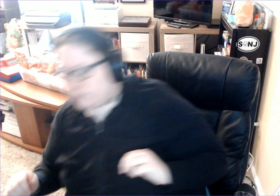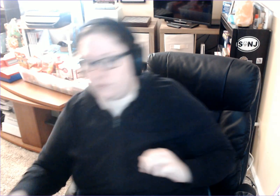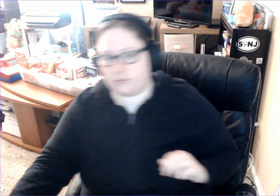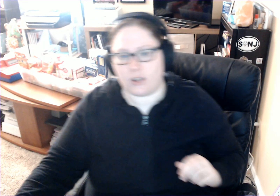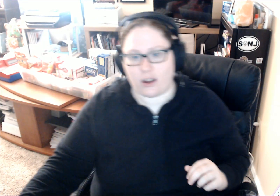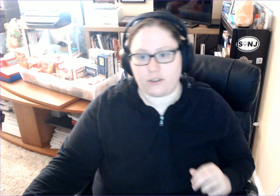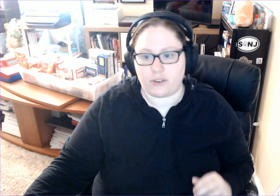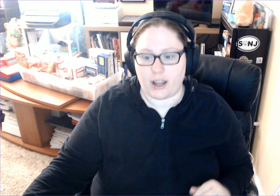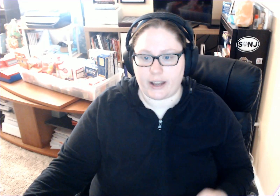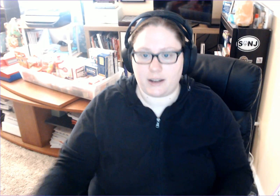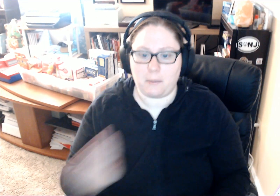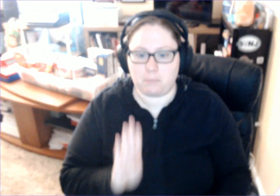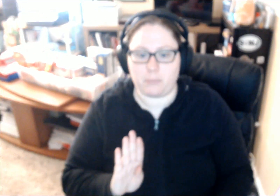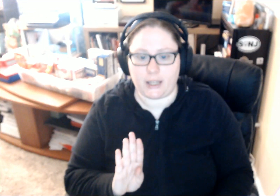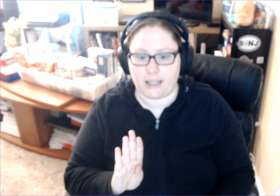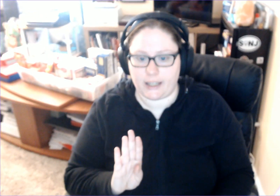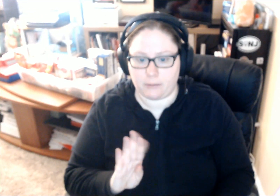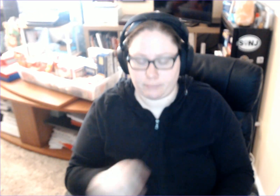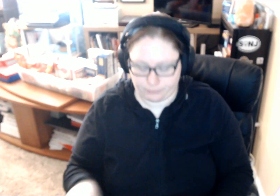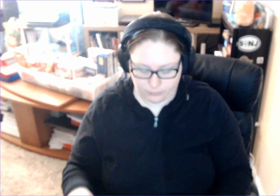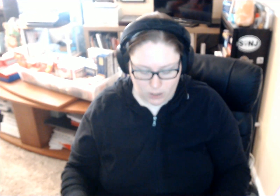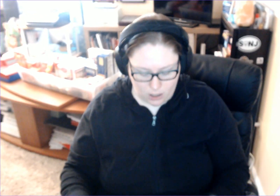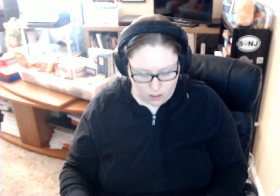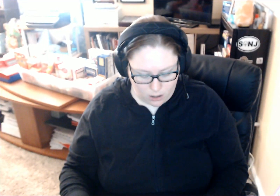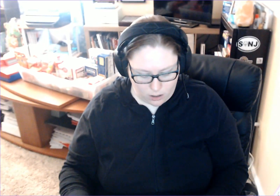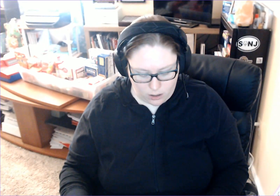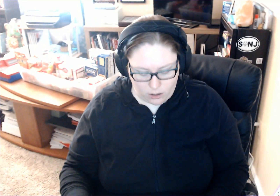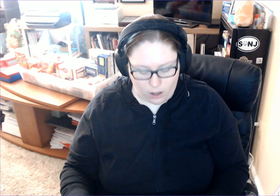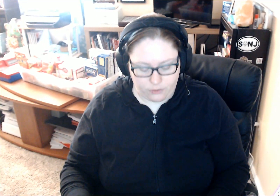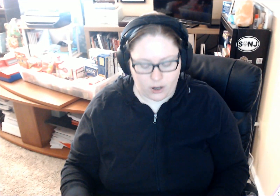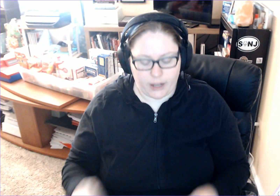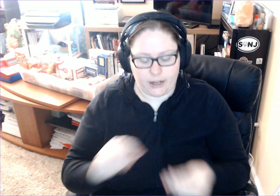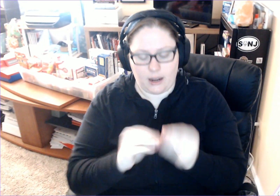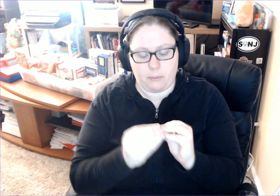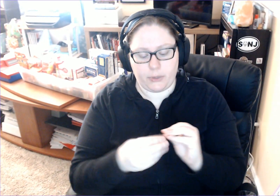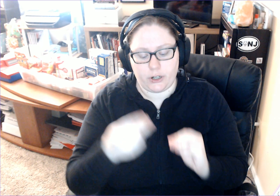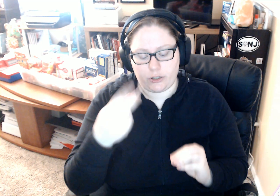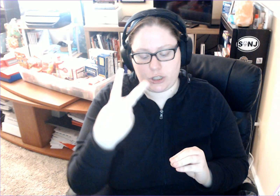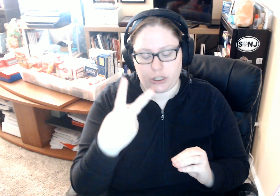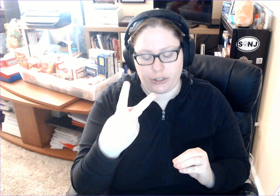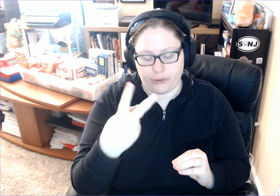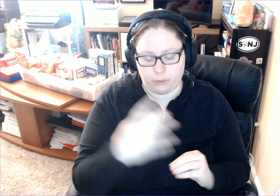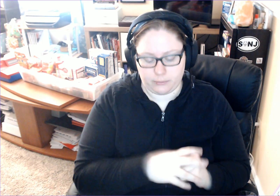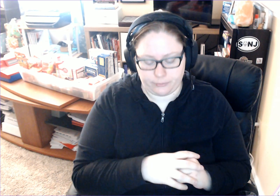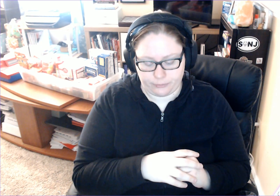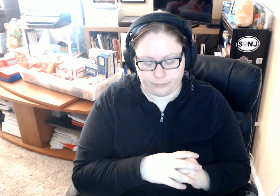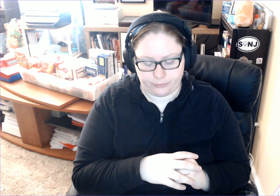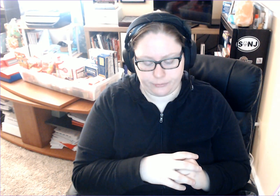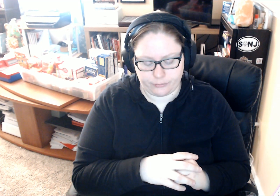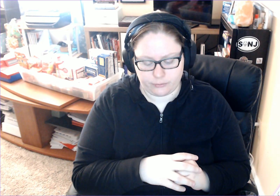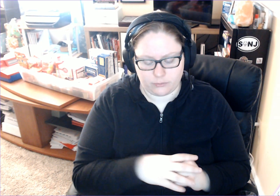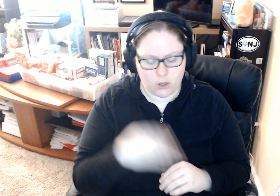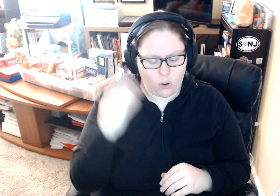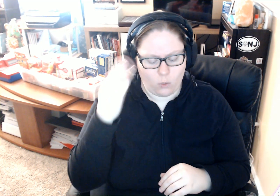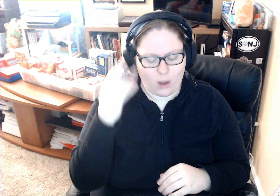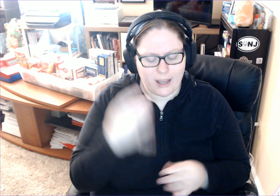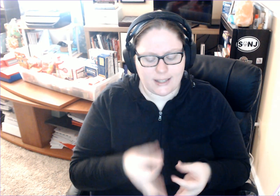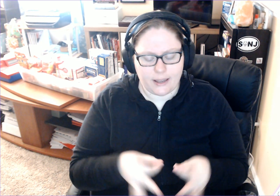All right. B. All right. Number 2. Why is it important